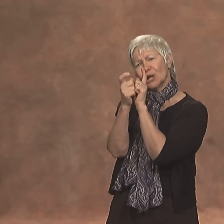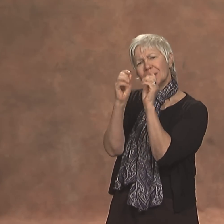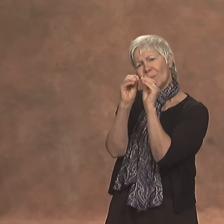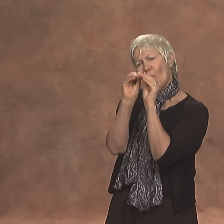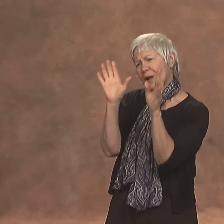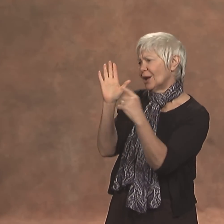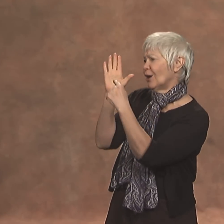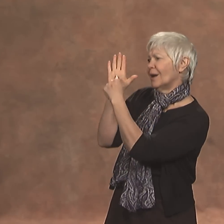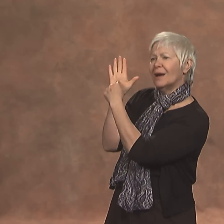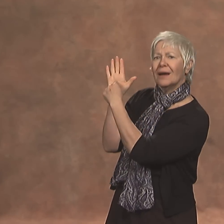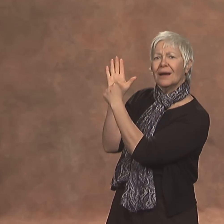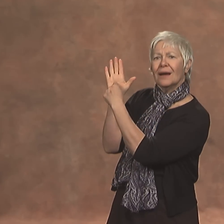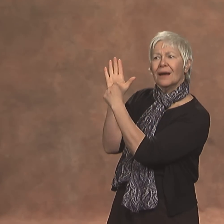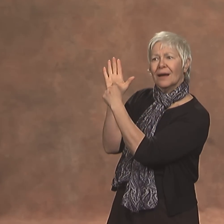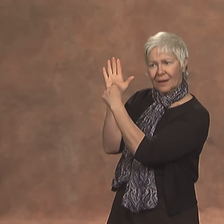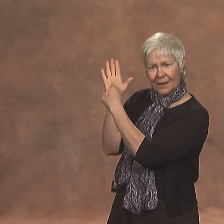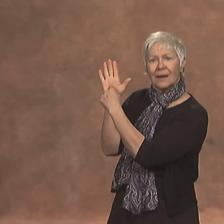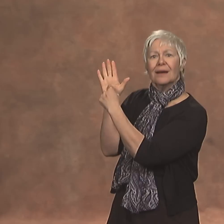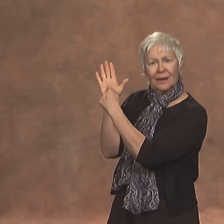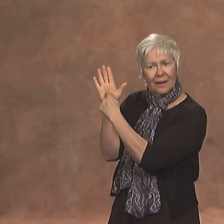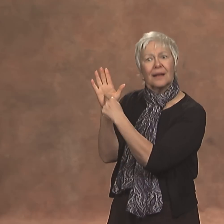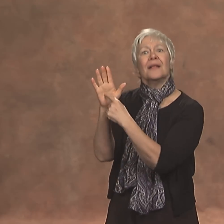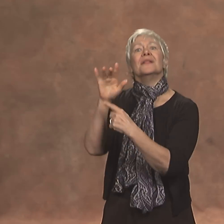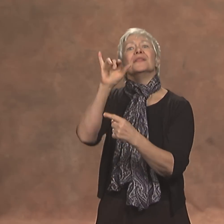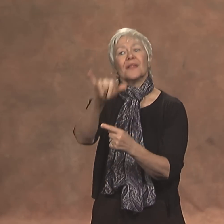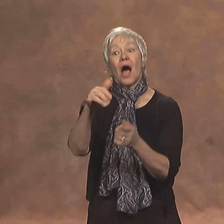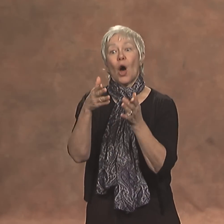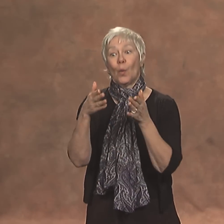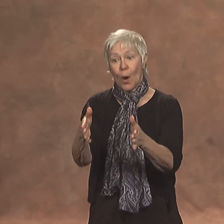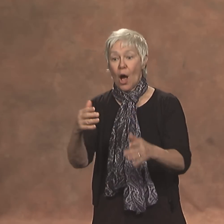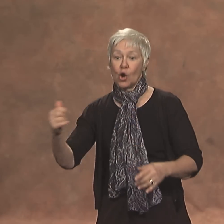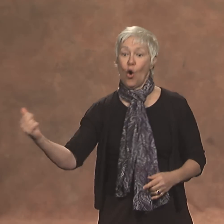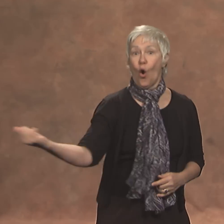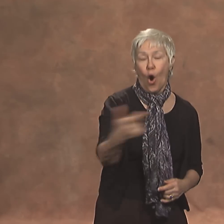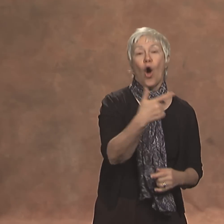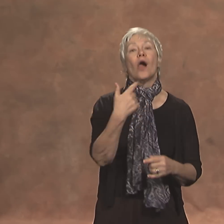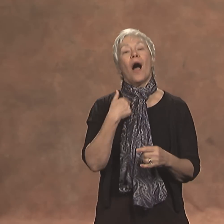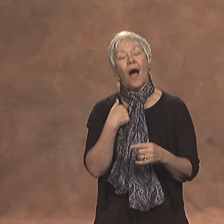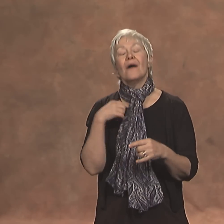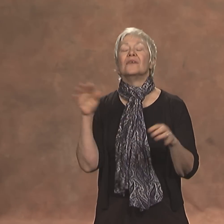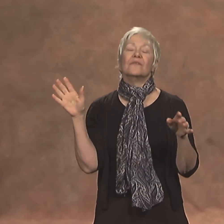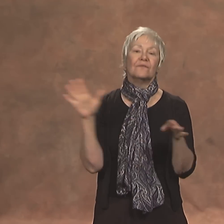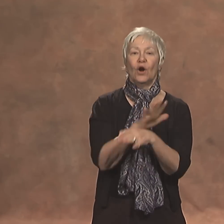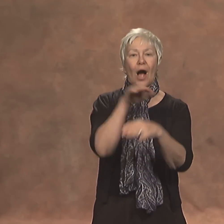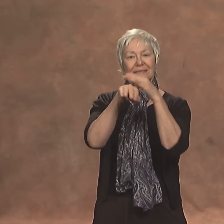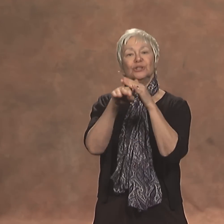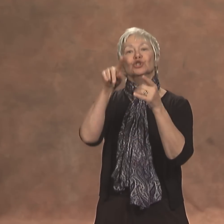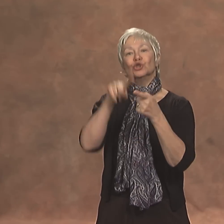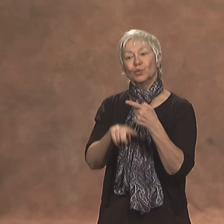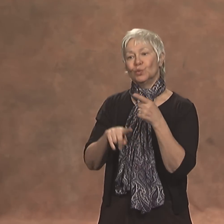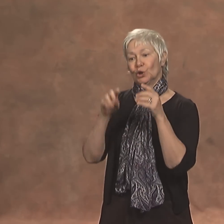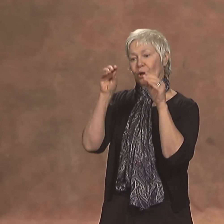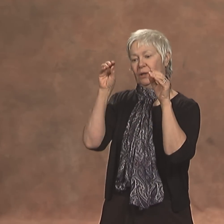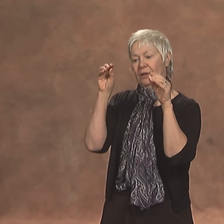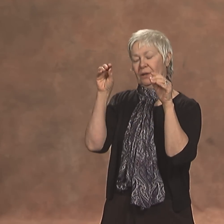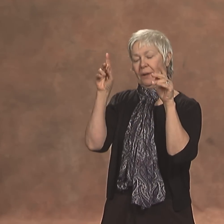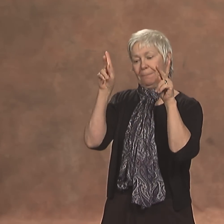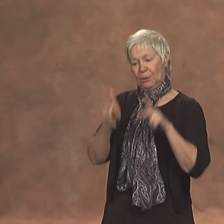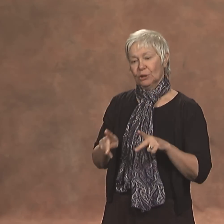Maybe there's some feedback that someone has in the department about something that is on the PowerPoint slide. So we have this member actually approach